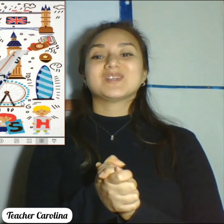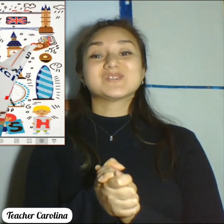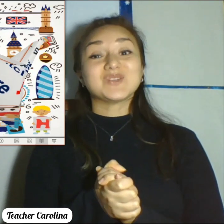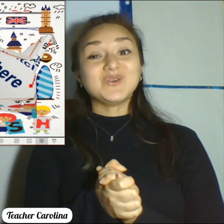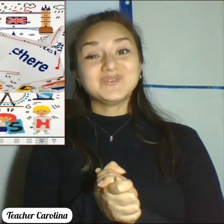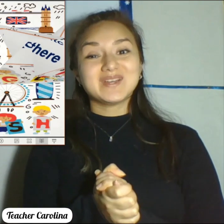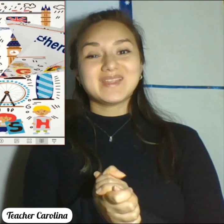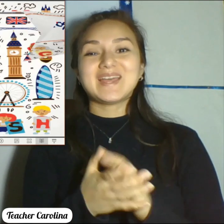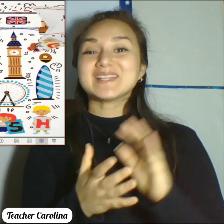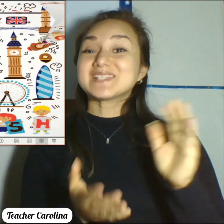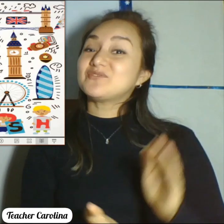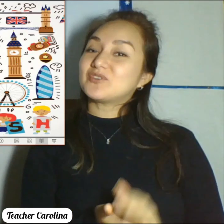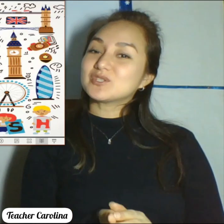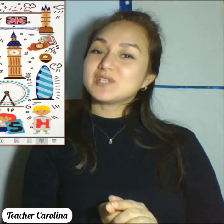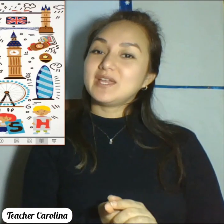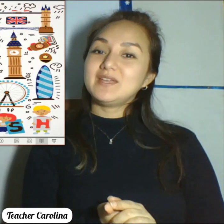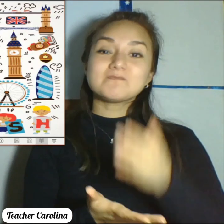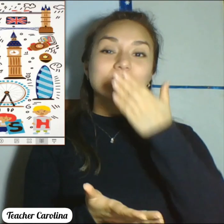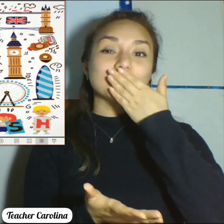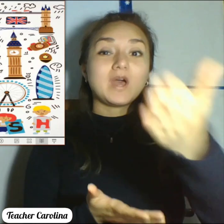So, that's it for today. A big